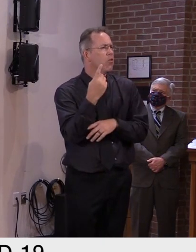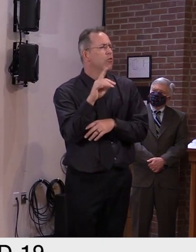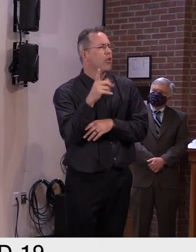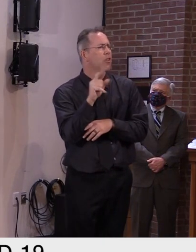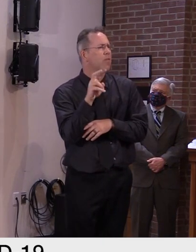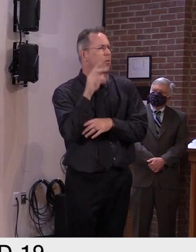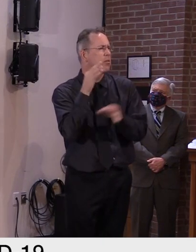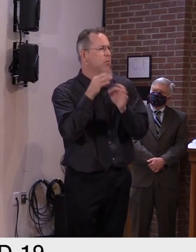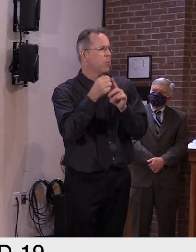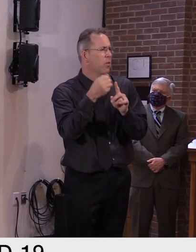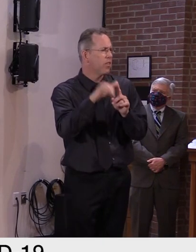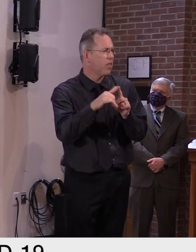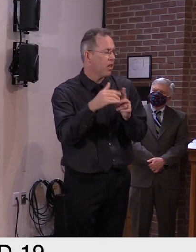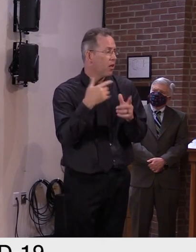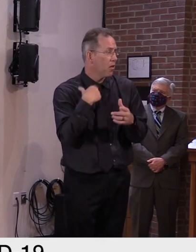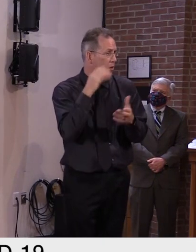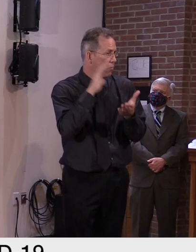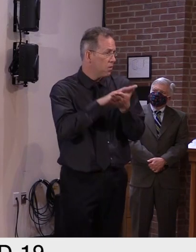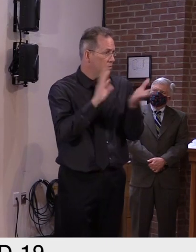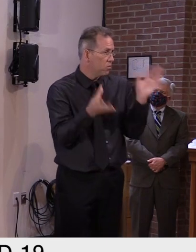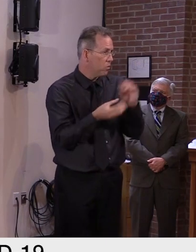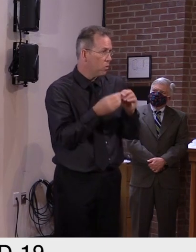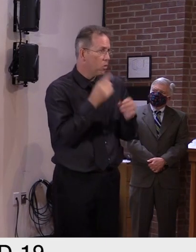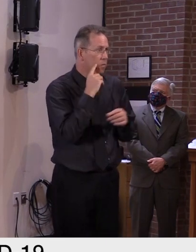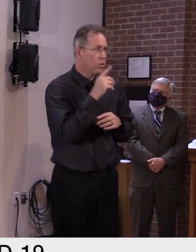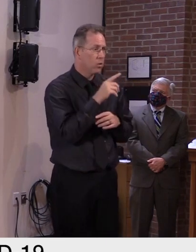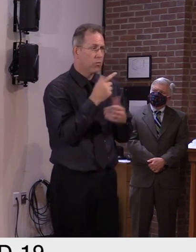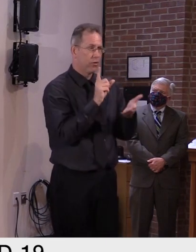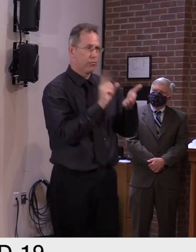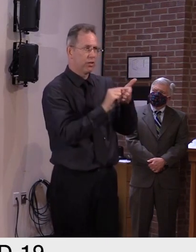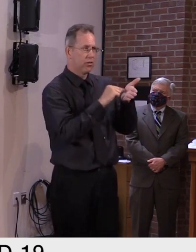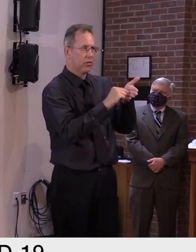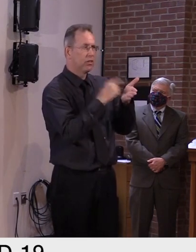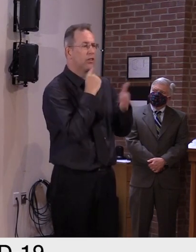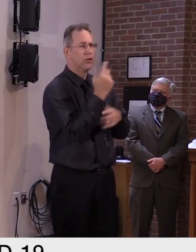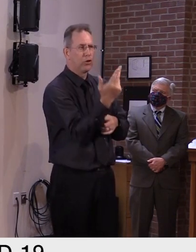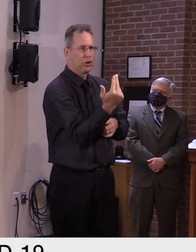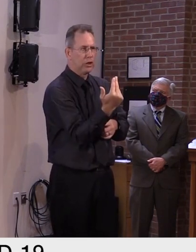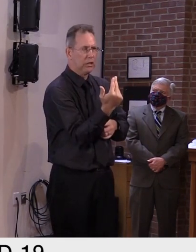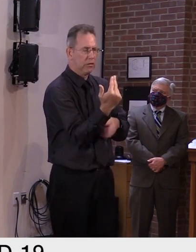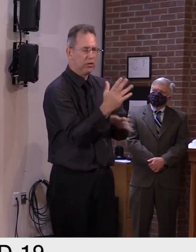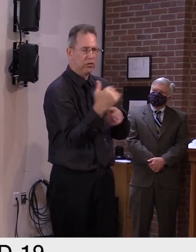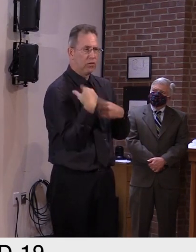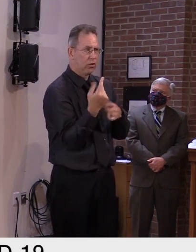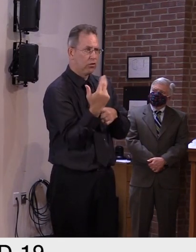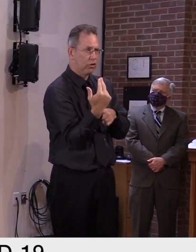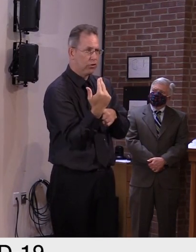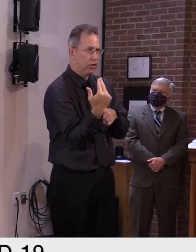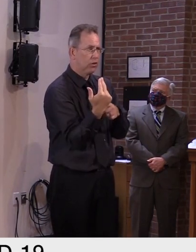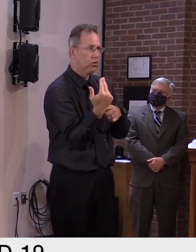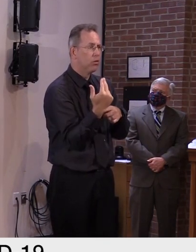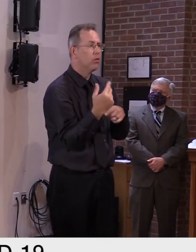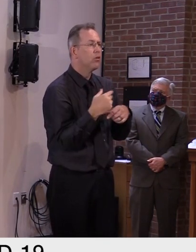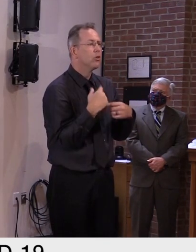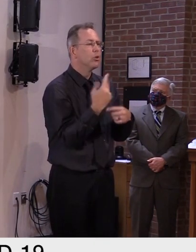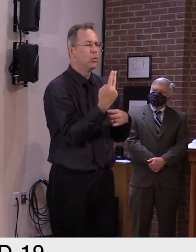the total that's on the dashboard, and that there are 2 active, and that the rest are under investigation.